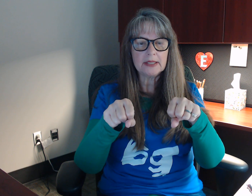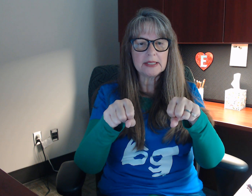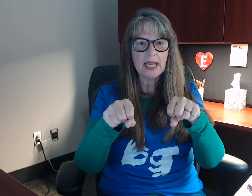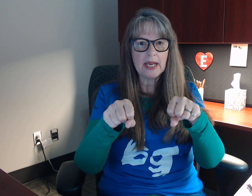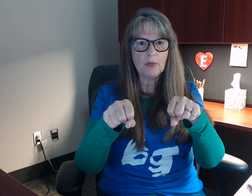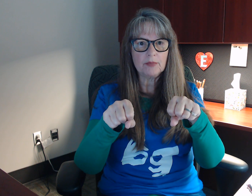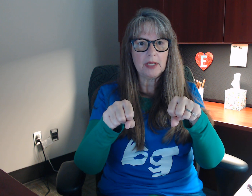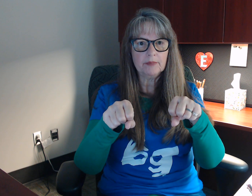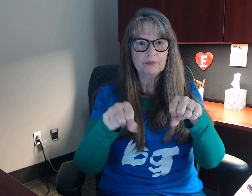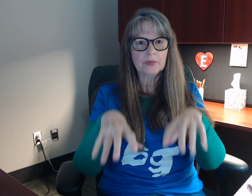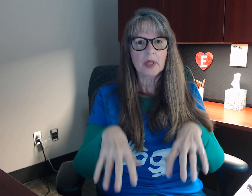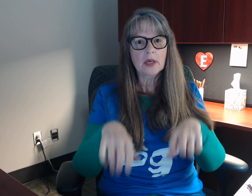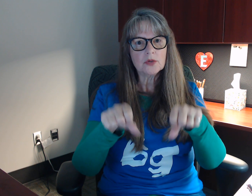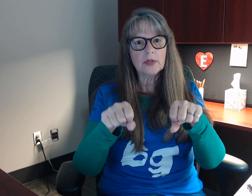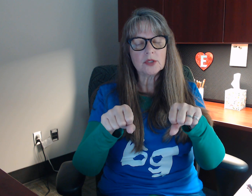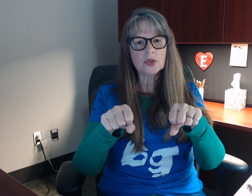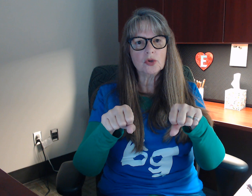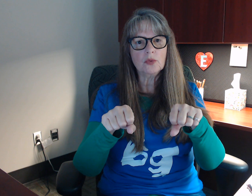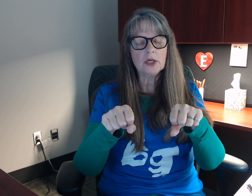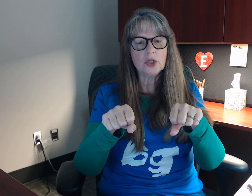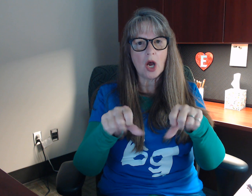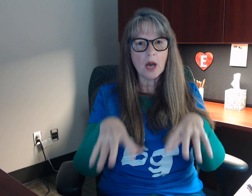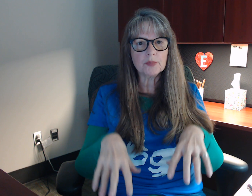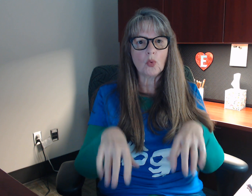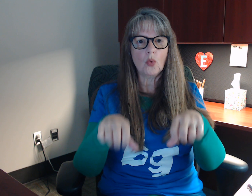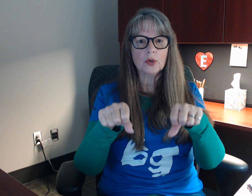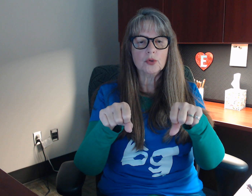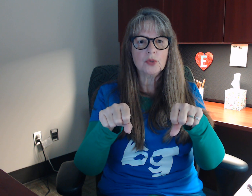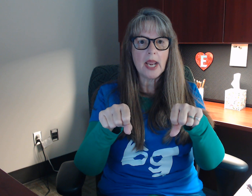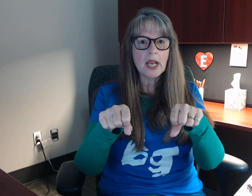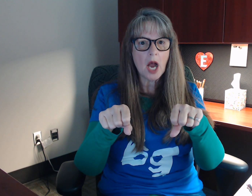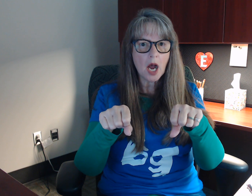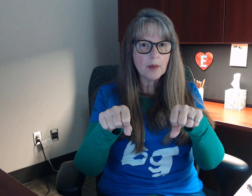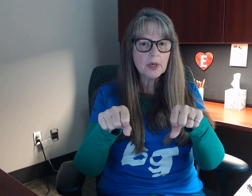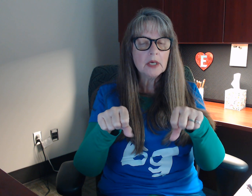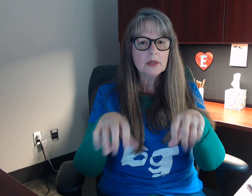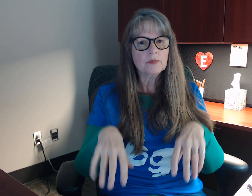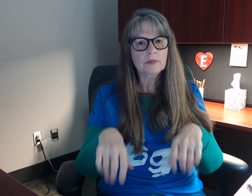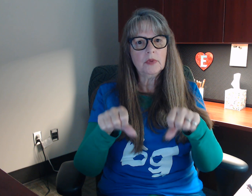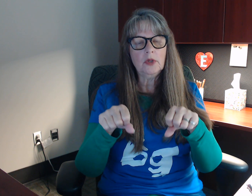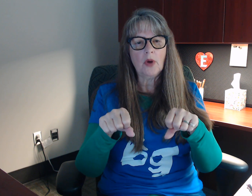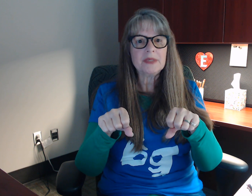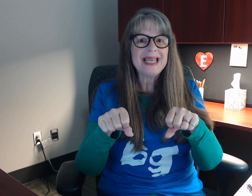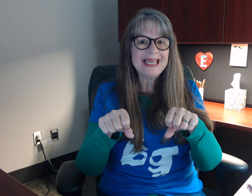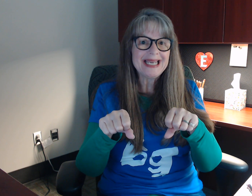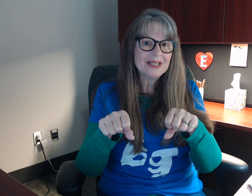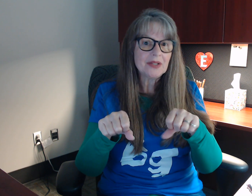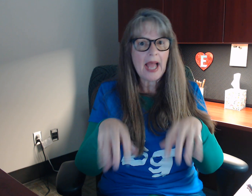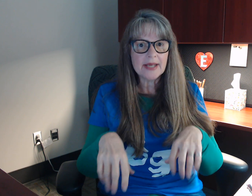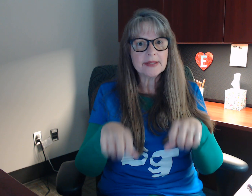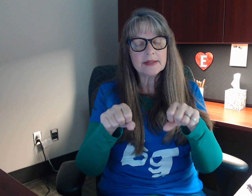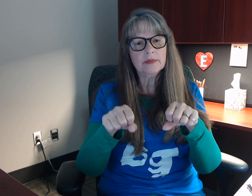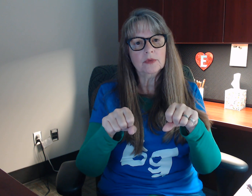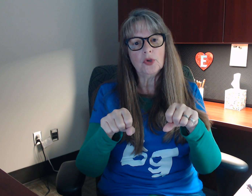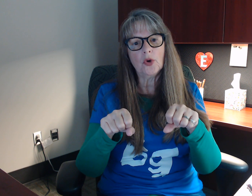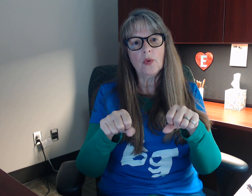take with me. So that's to adopt or to take up. I'm taking a class.